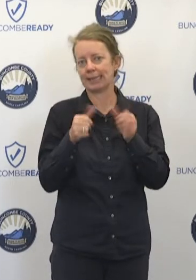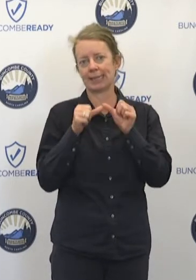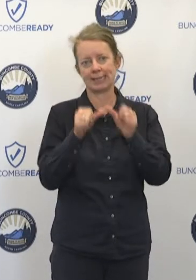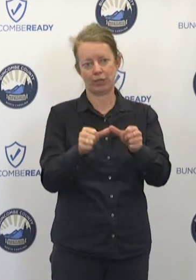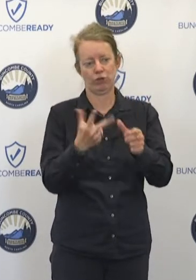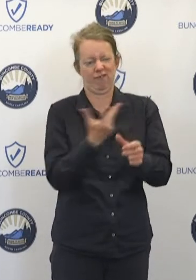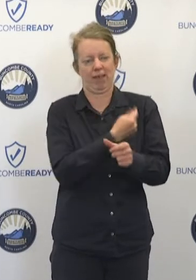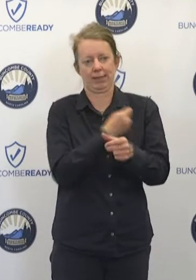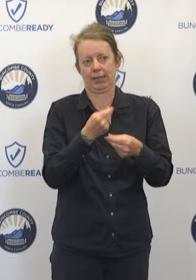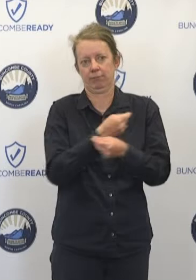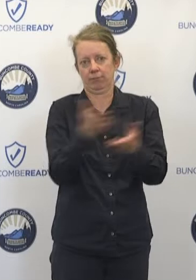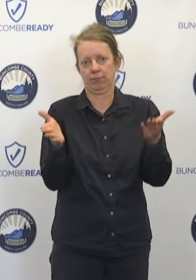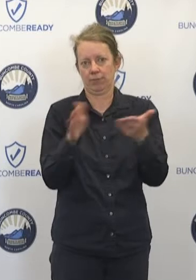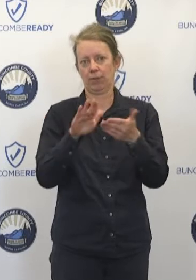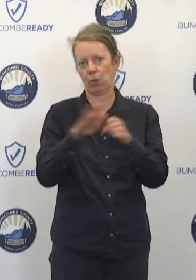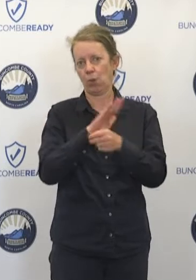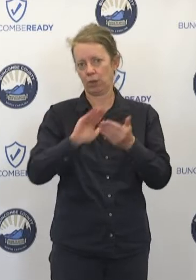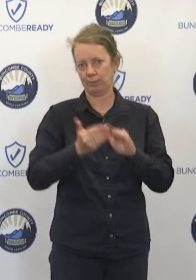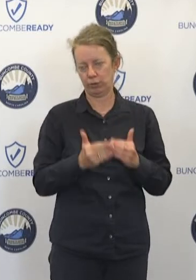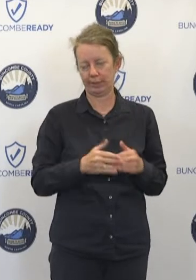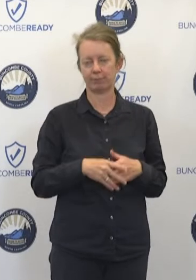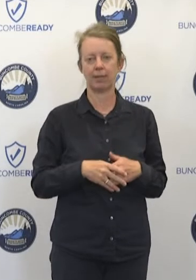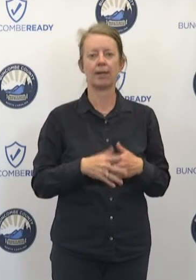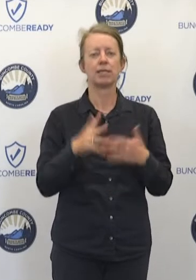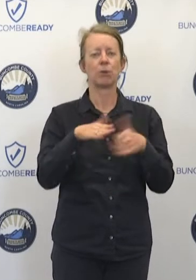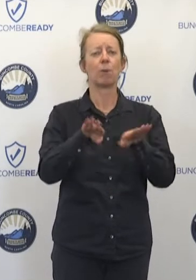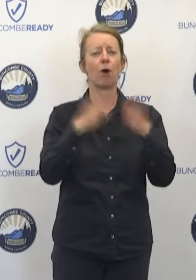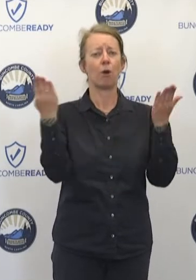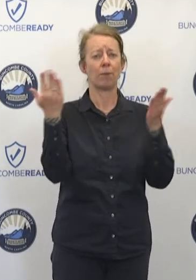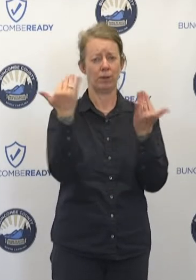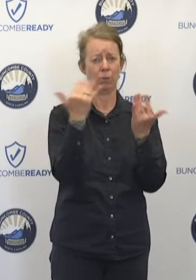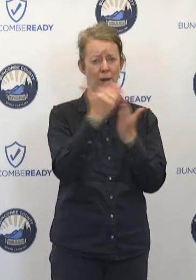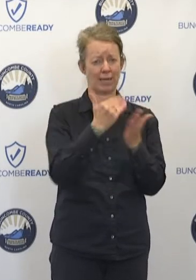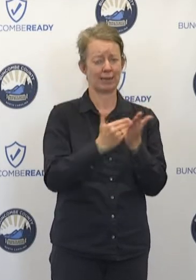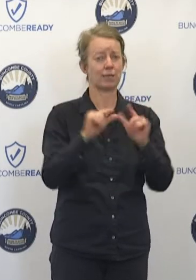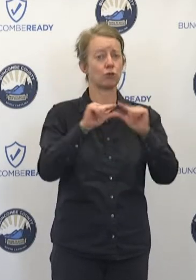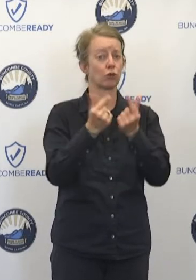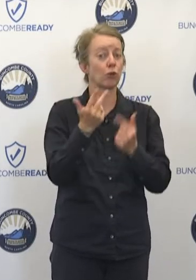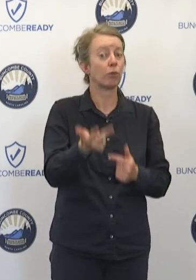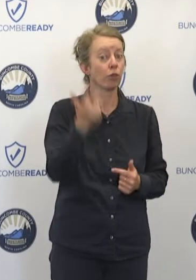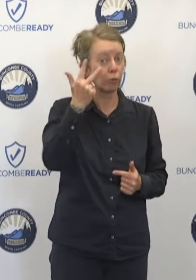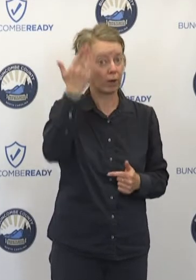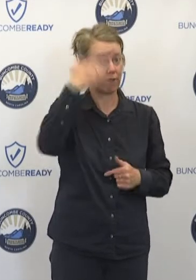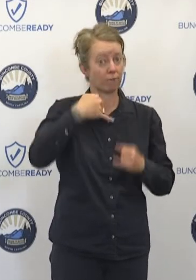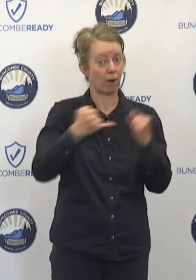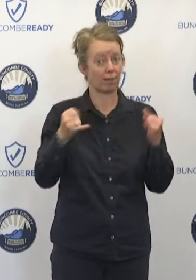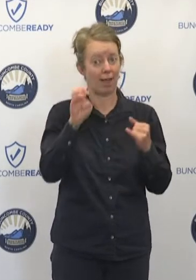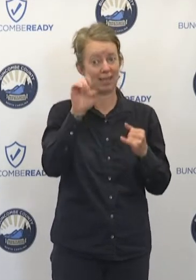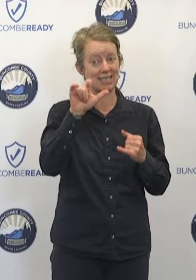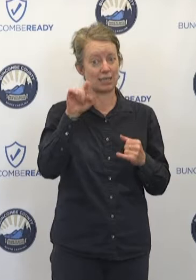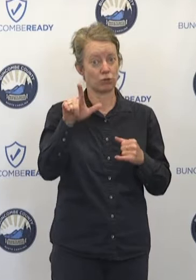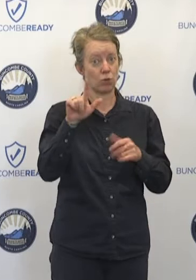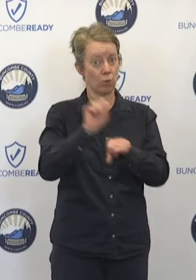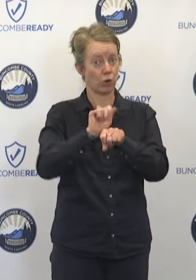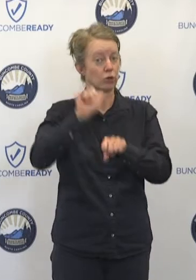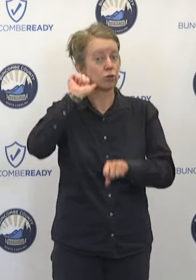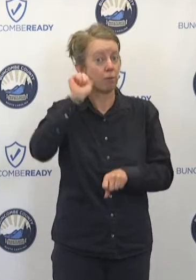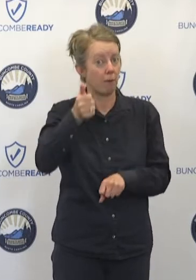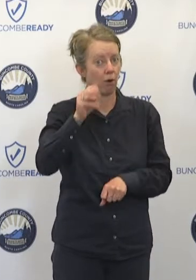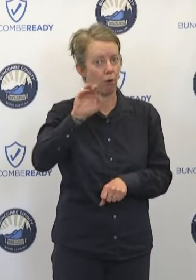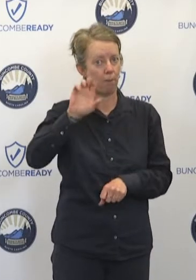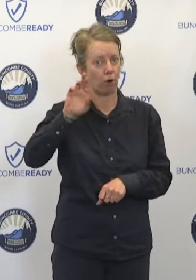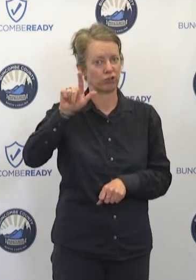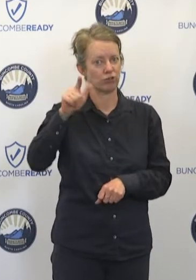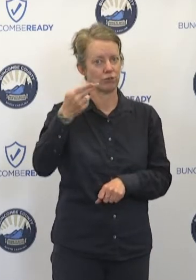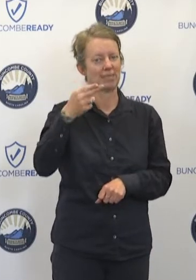Buncombe County HHS will open the waitlist to Group 3 frontline essential workers tomorrow, March 10th. Those eligible